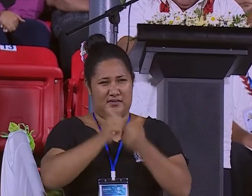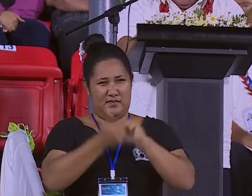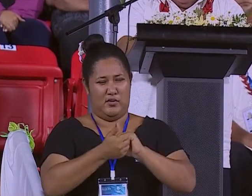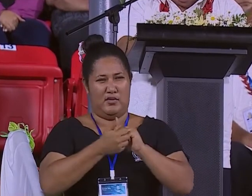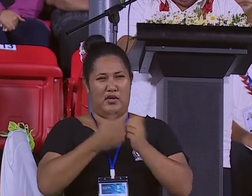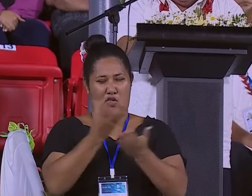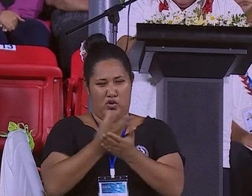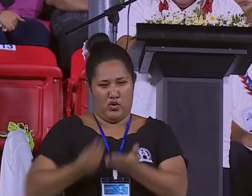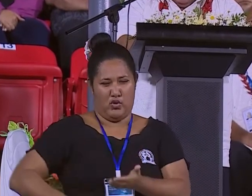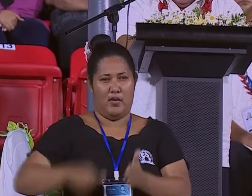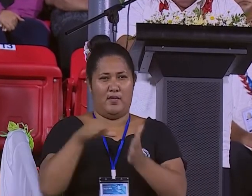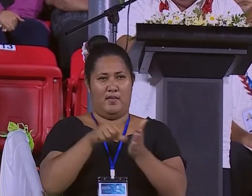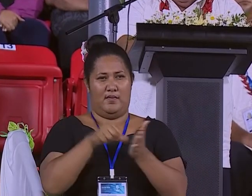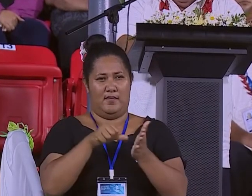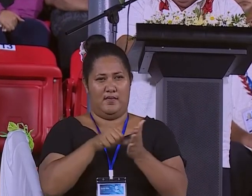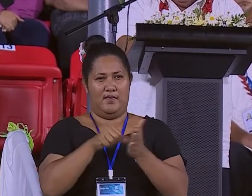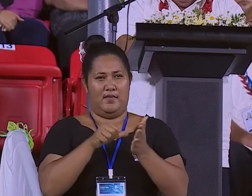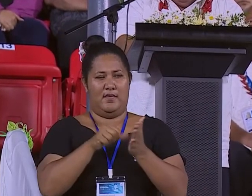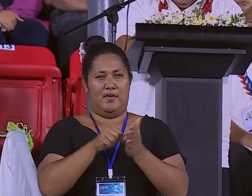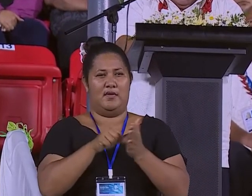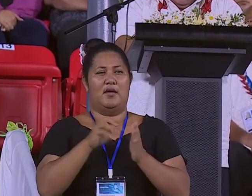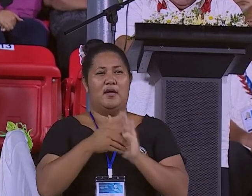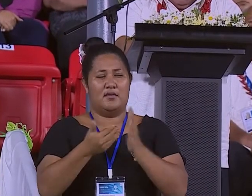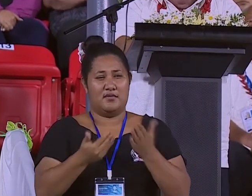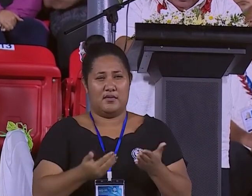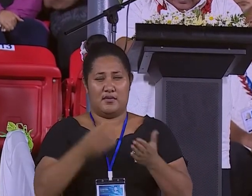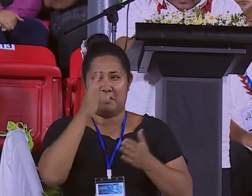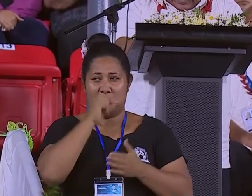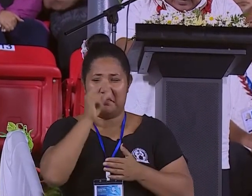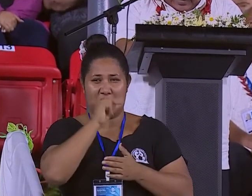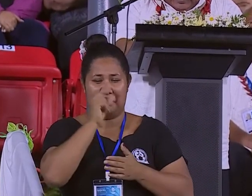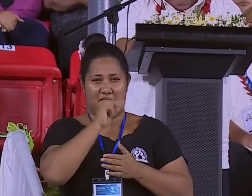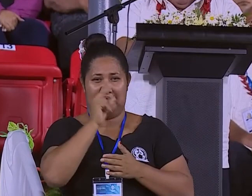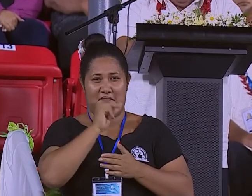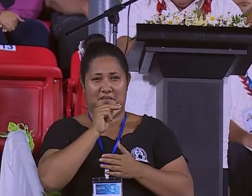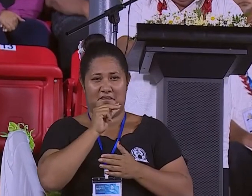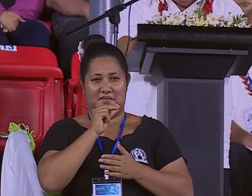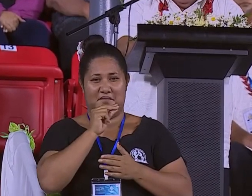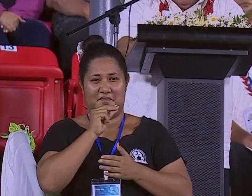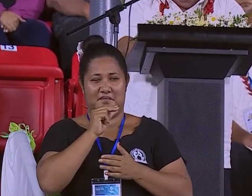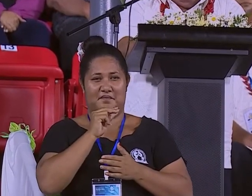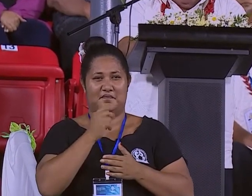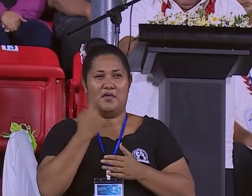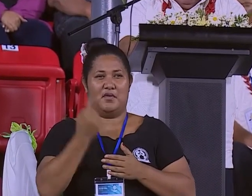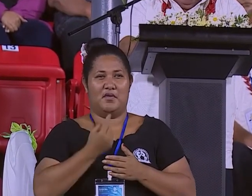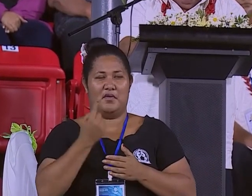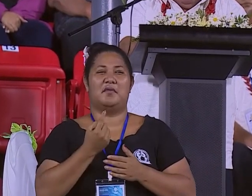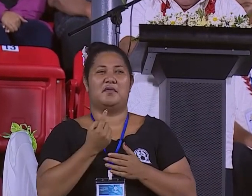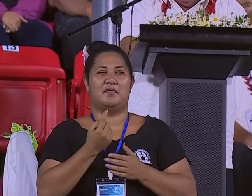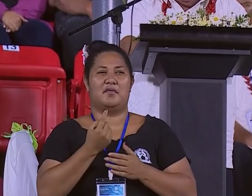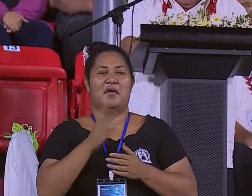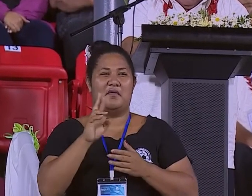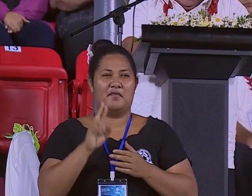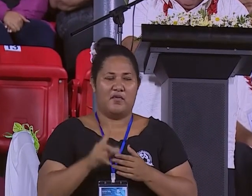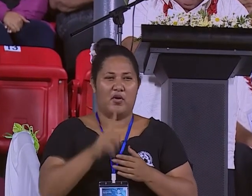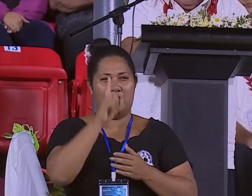toi avea ai o se taanga a tupu langa e whaati teine, Paul